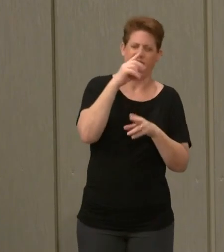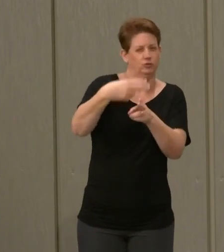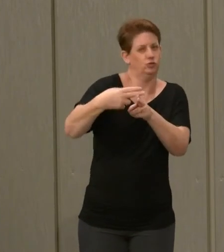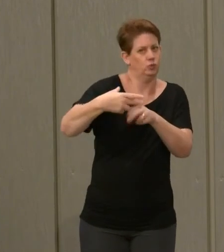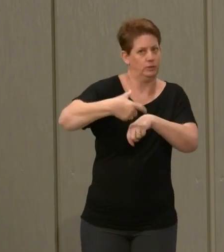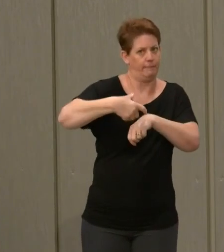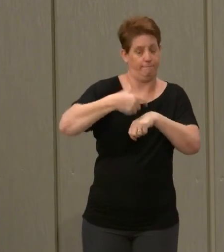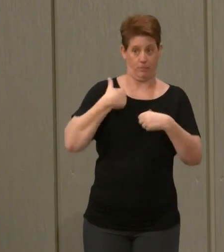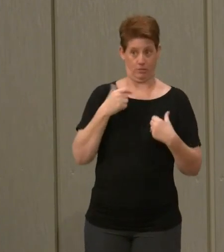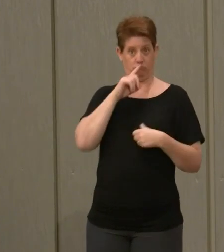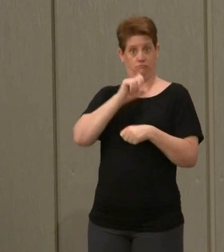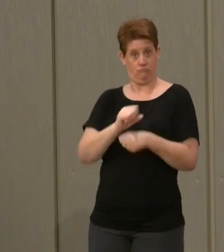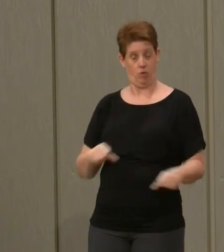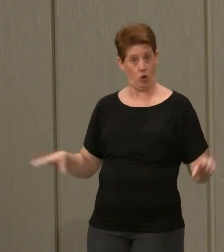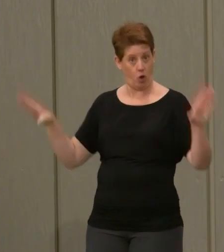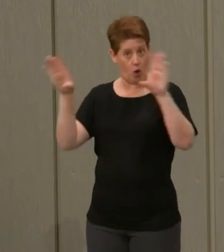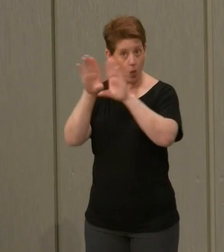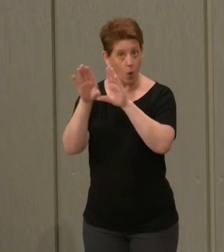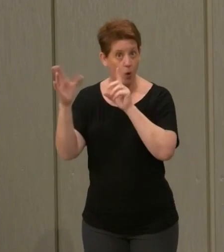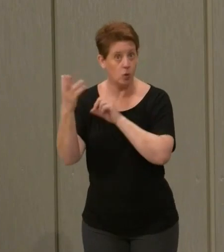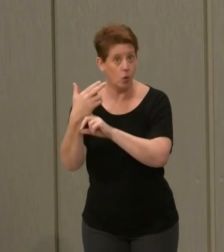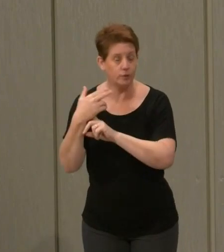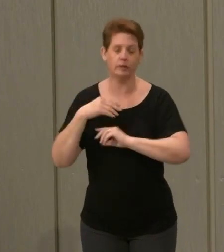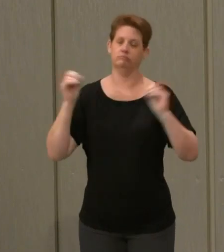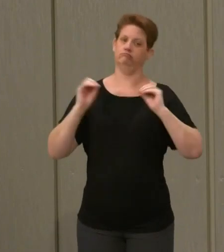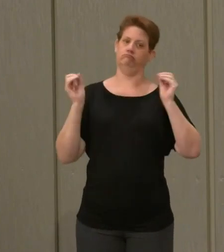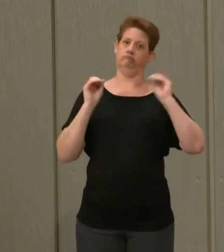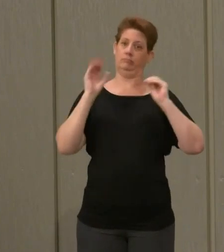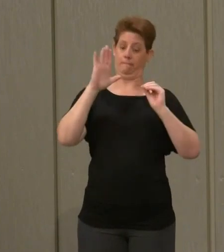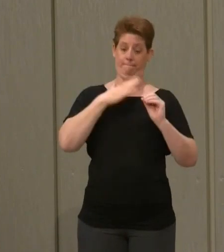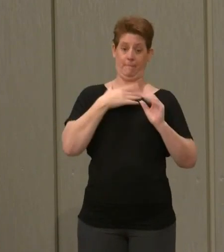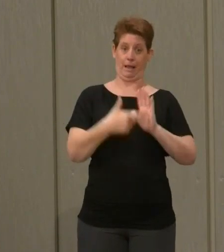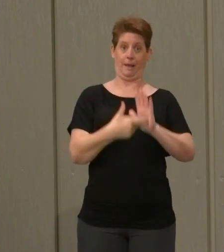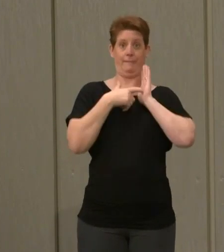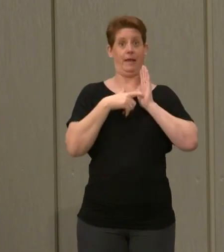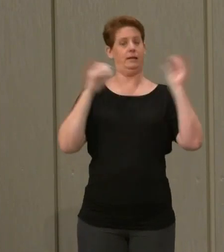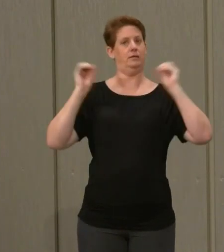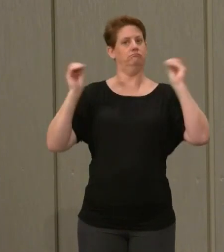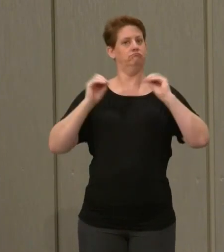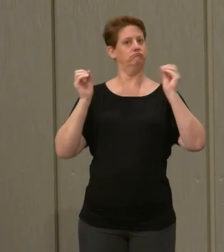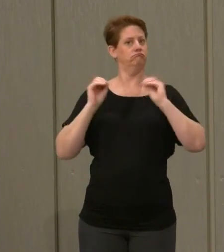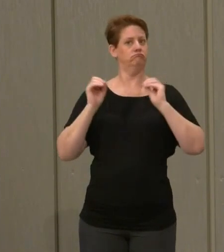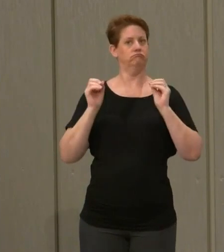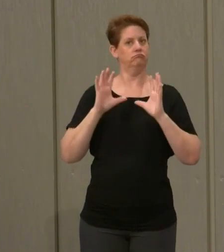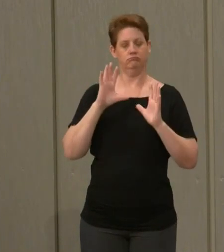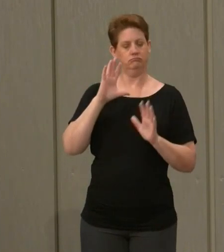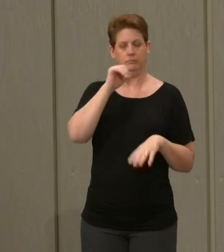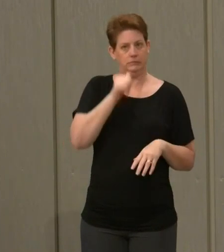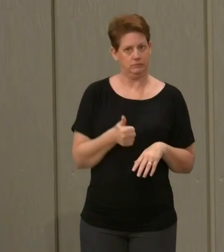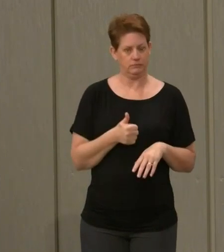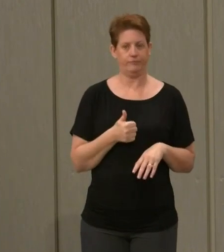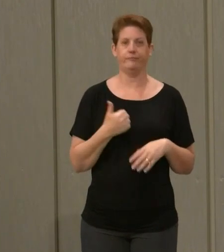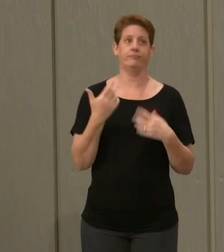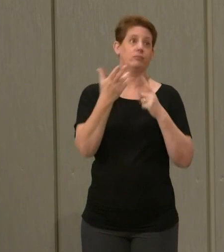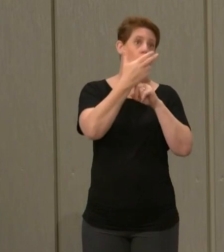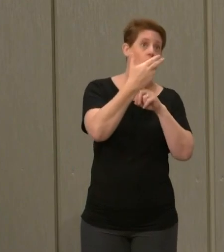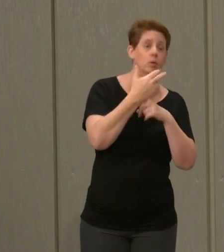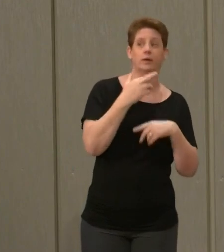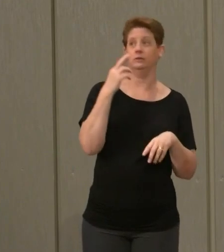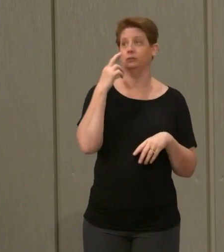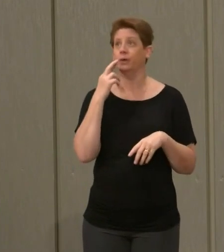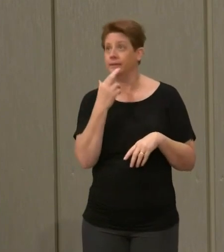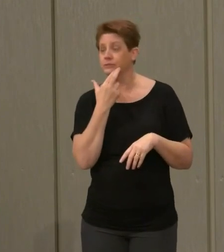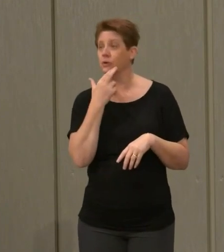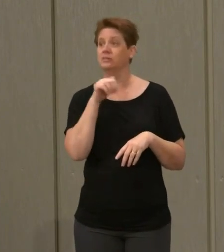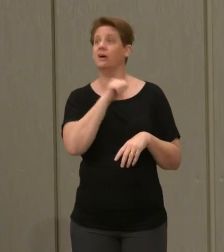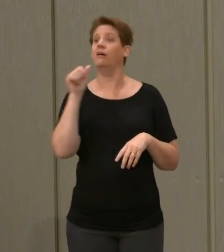hotels. Not by state mandate. But our hotels, like restaurants and other